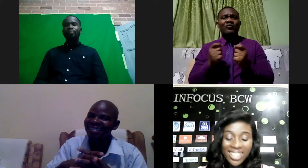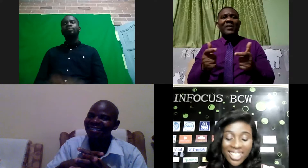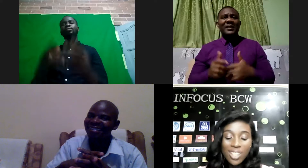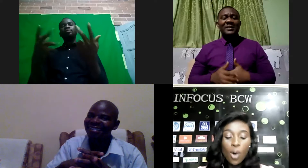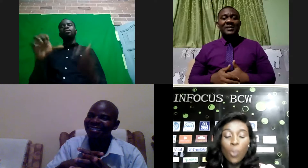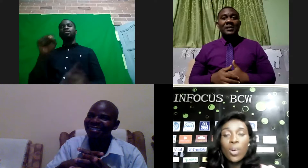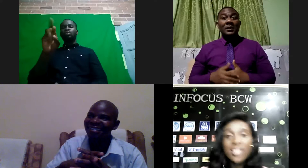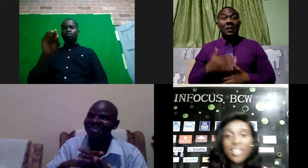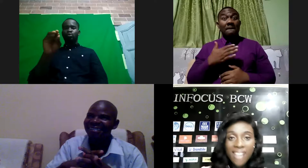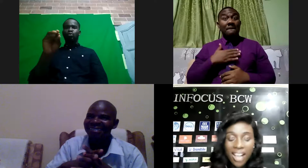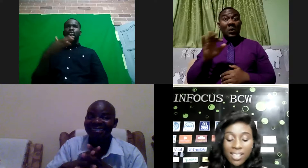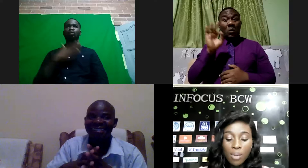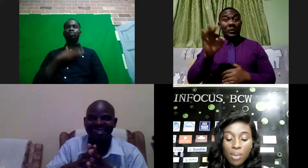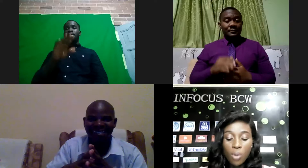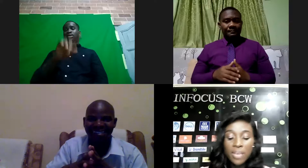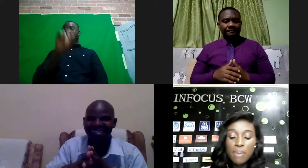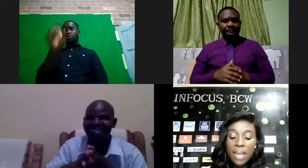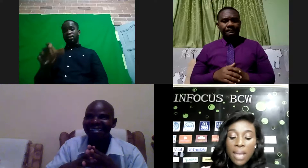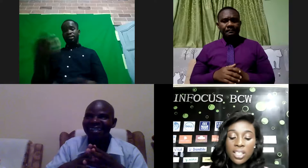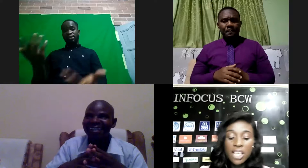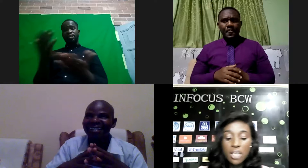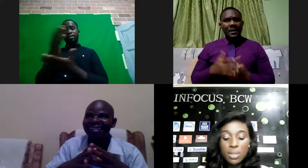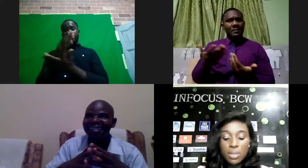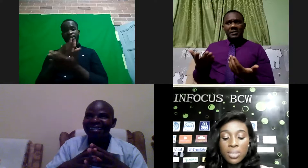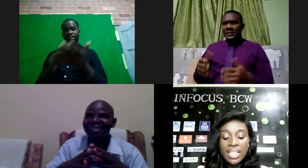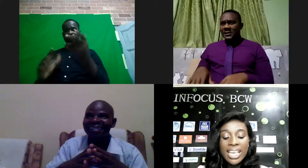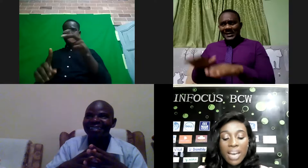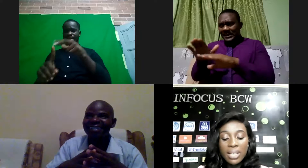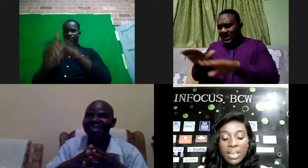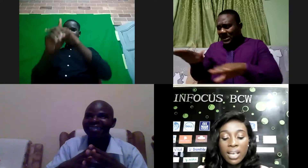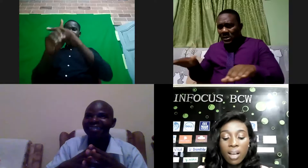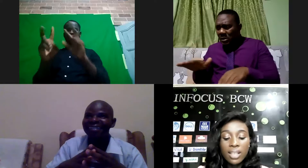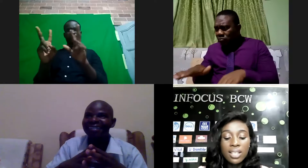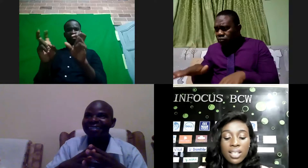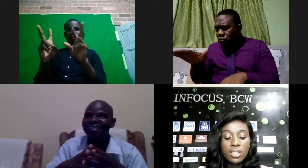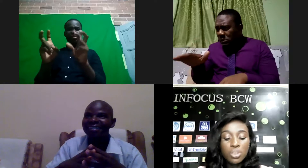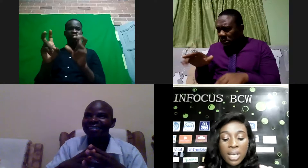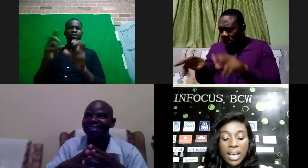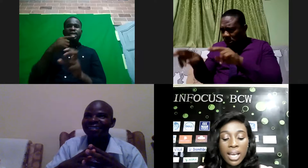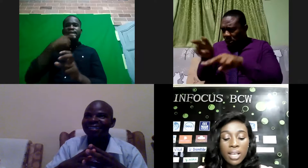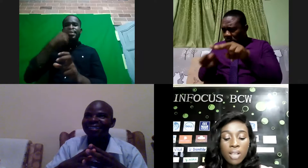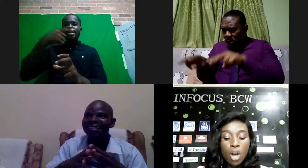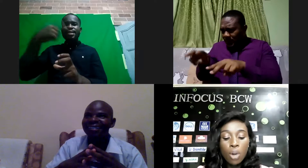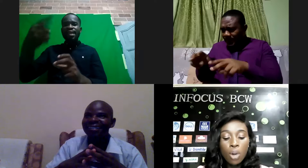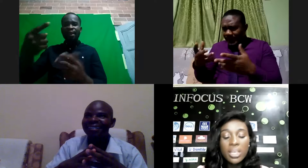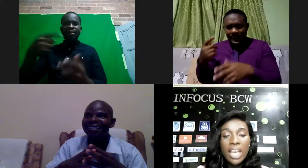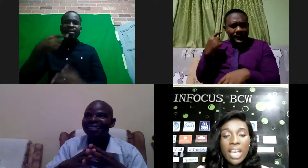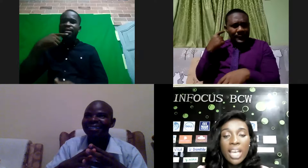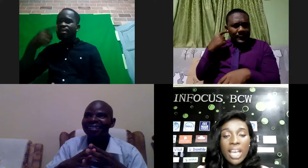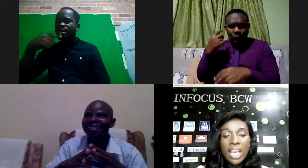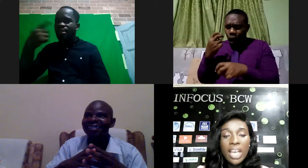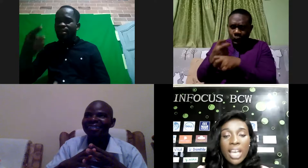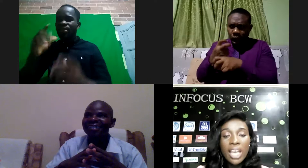is, what are some of the emerging issues in hearing and other sensory and